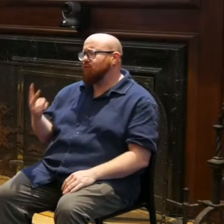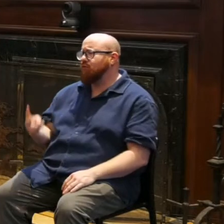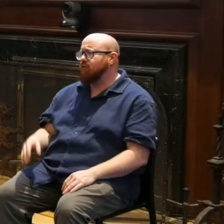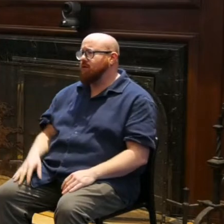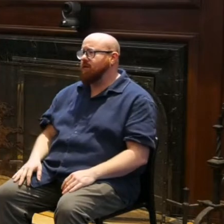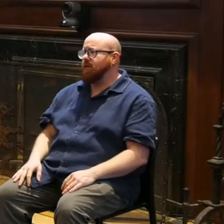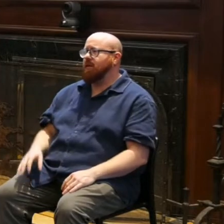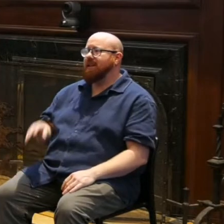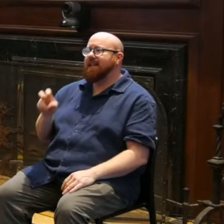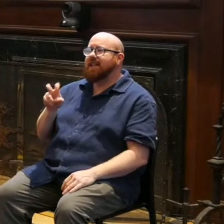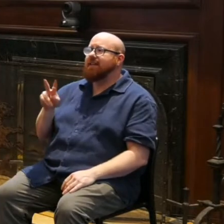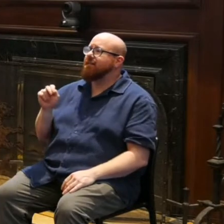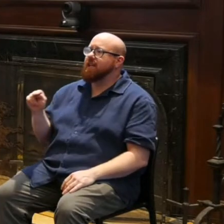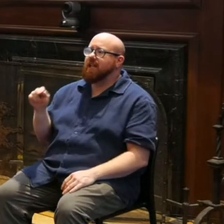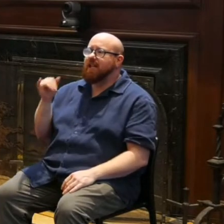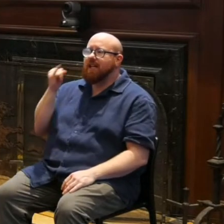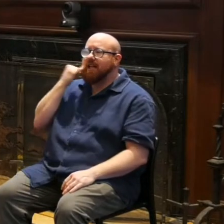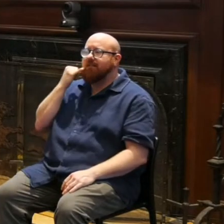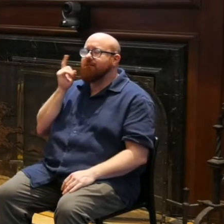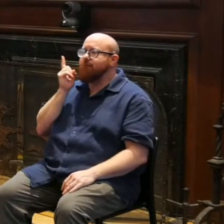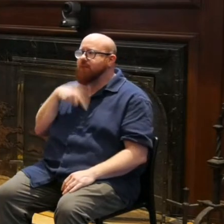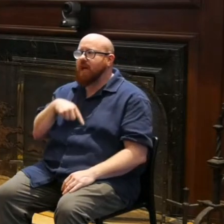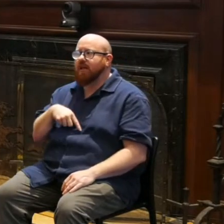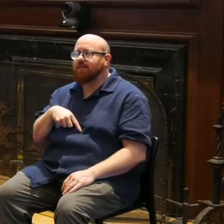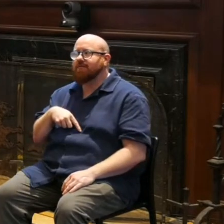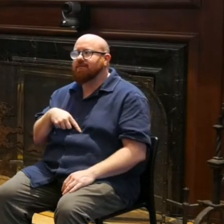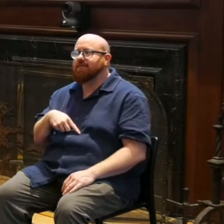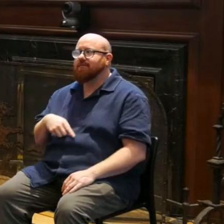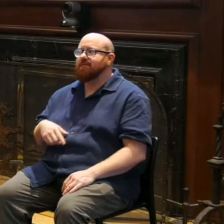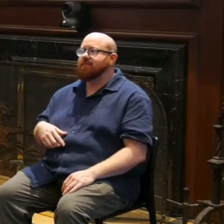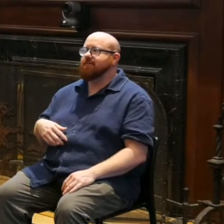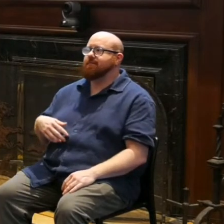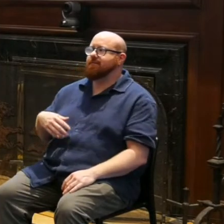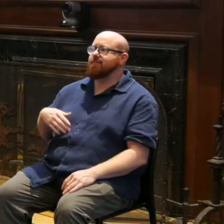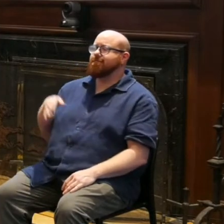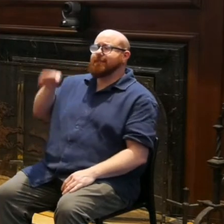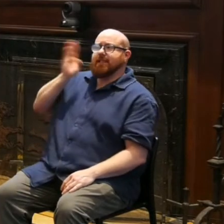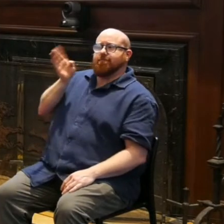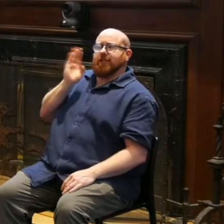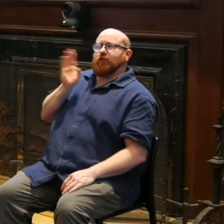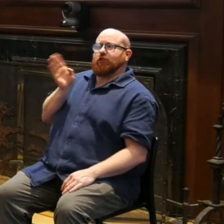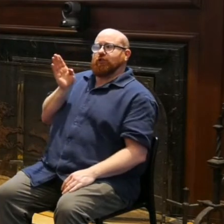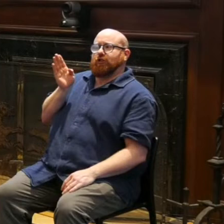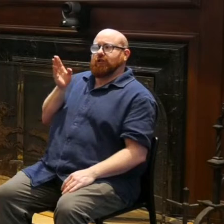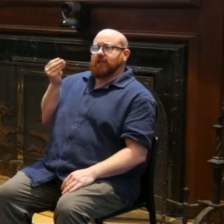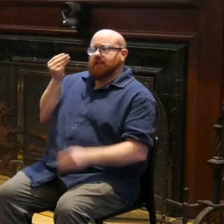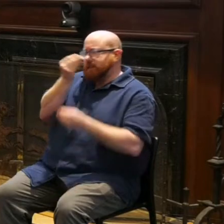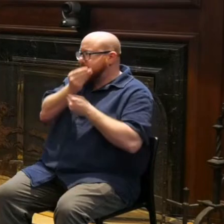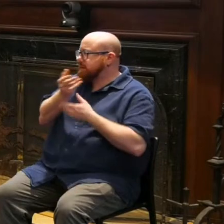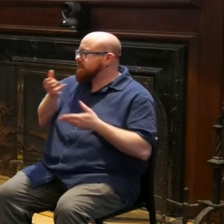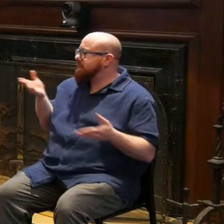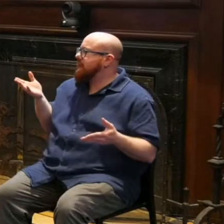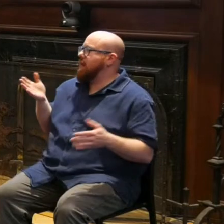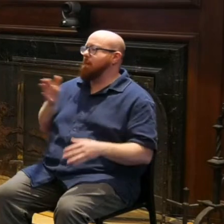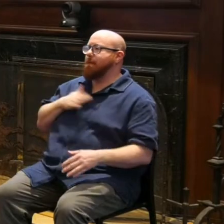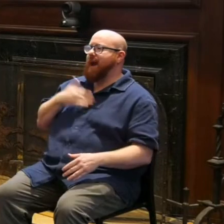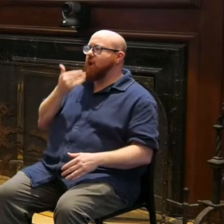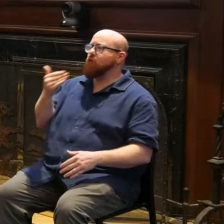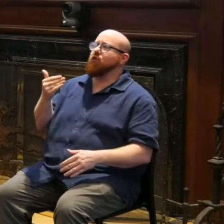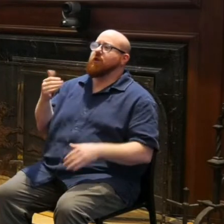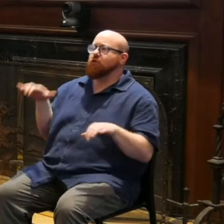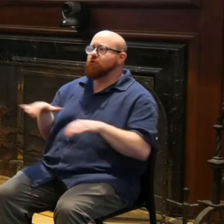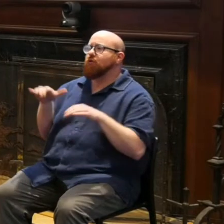even if it's fake. Make speeches telling my good deeds.